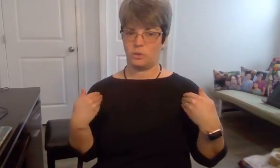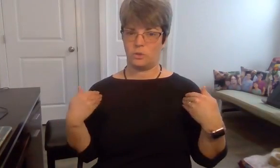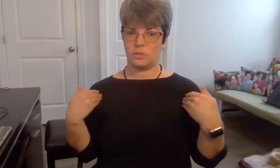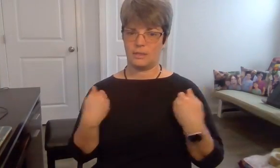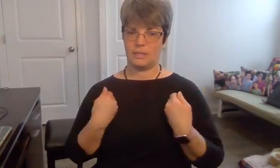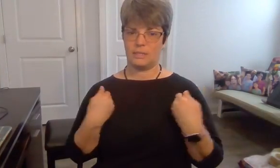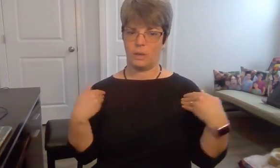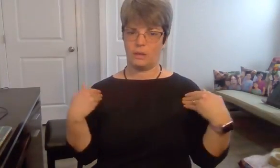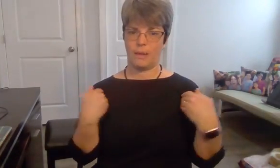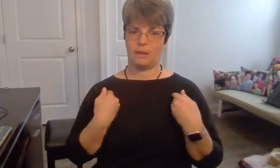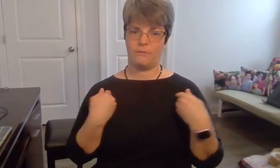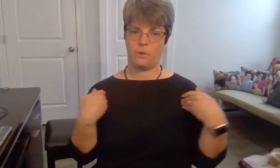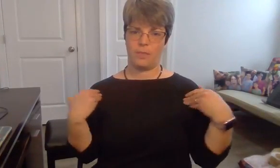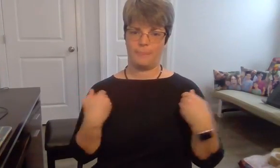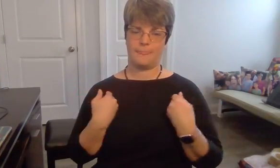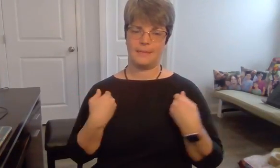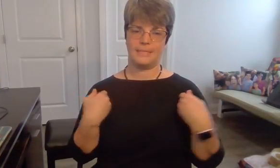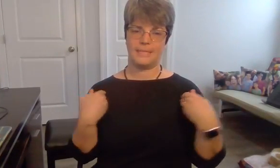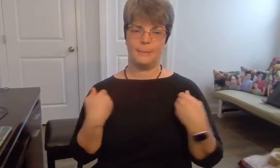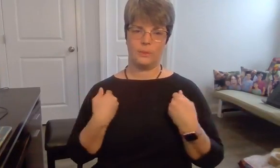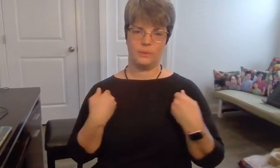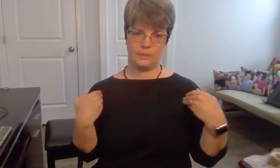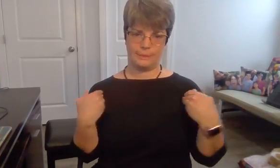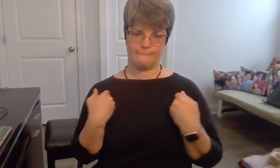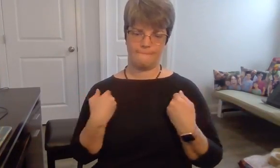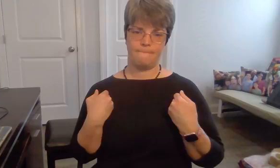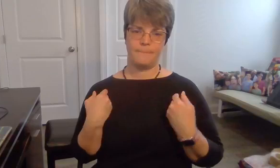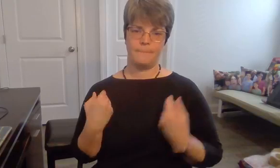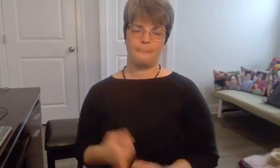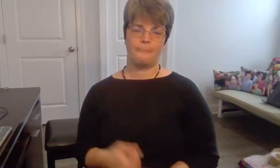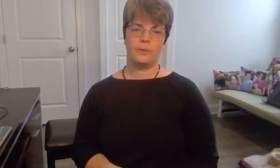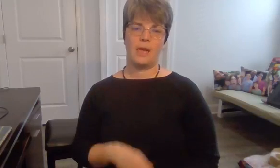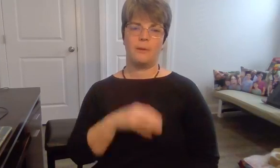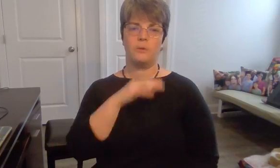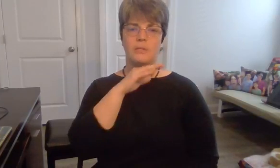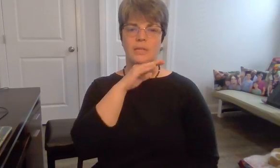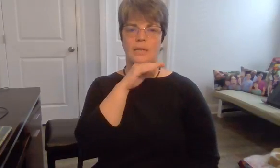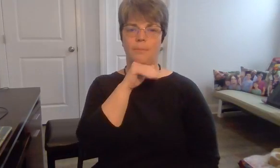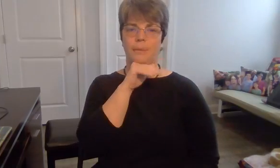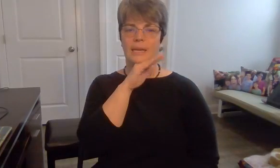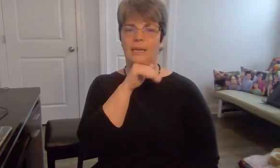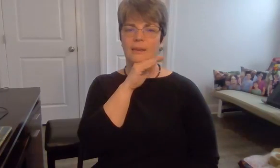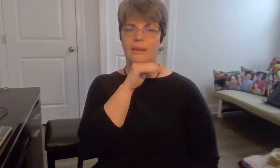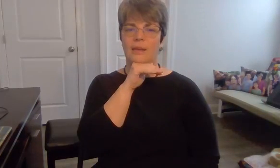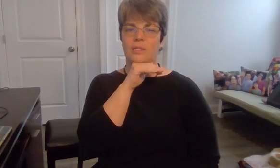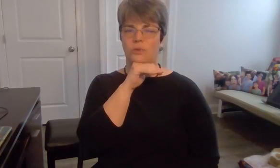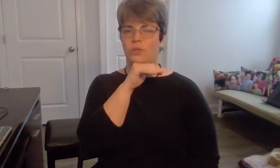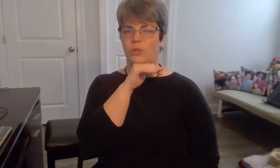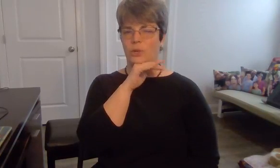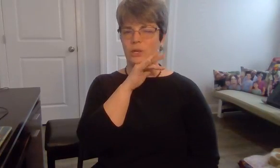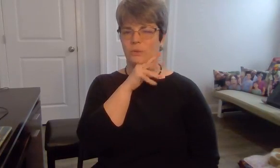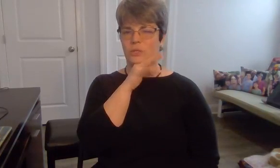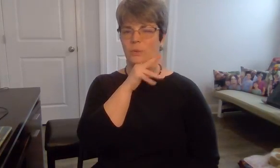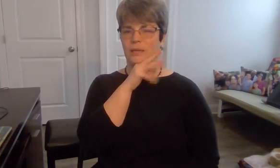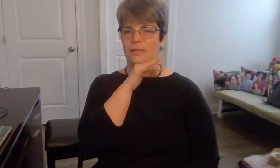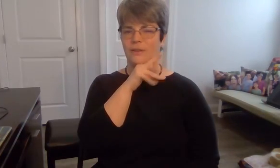shoulders like this and wiggle them back and forth, that's animals. So animals like pig. So dirty was a wiggly